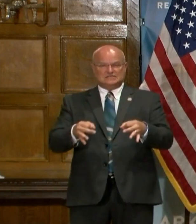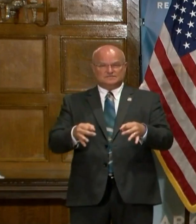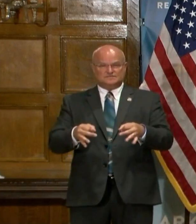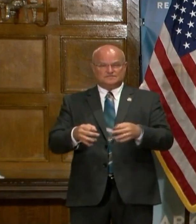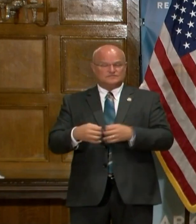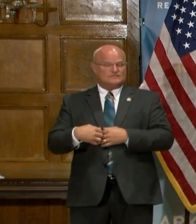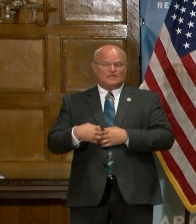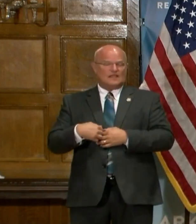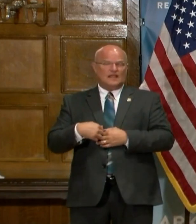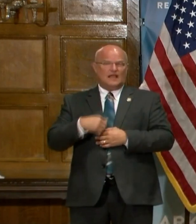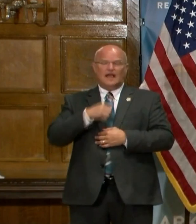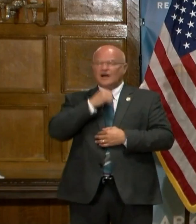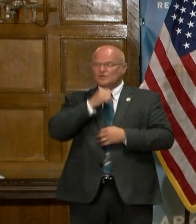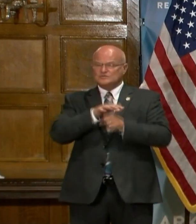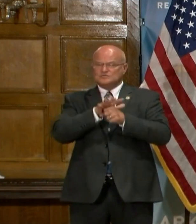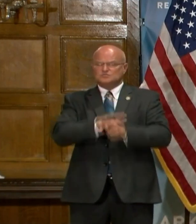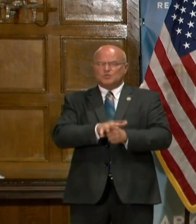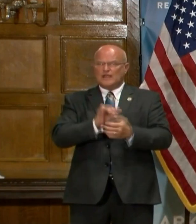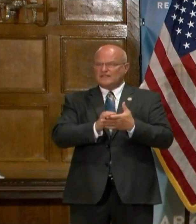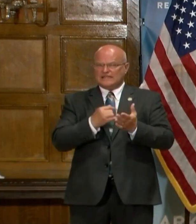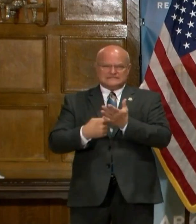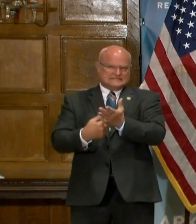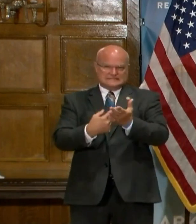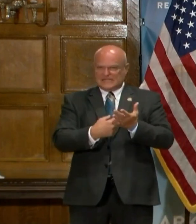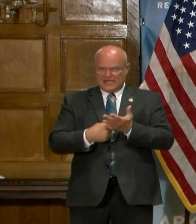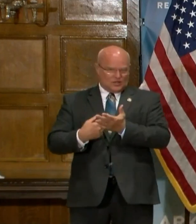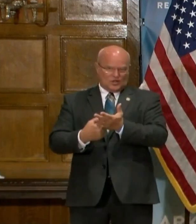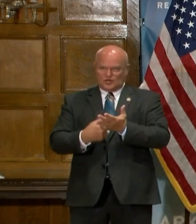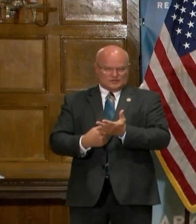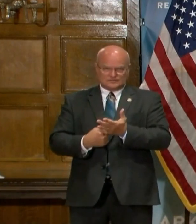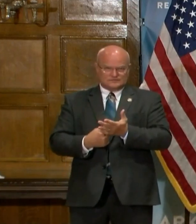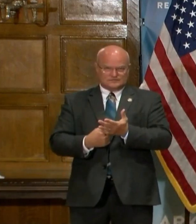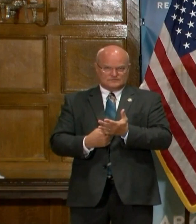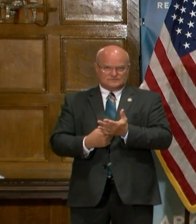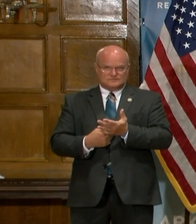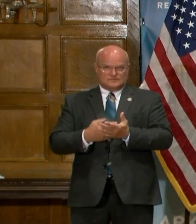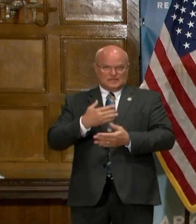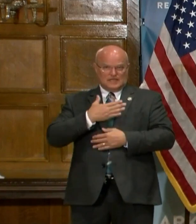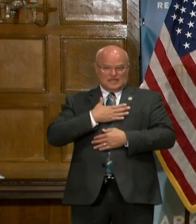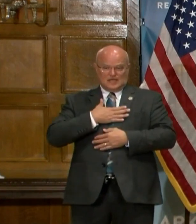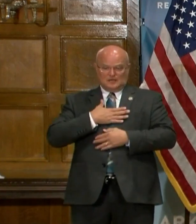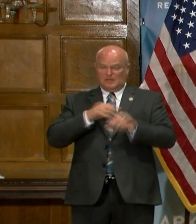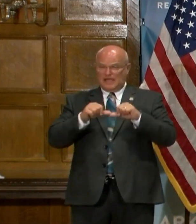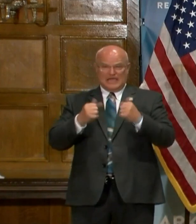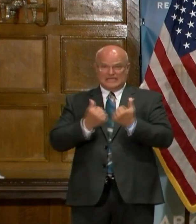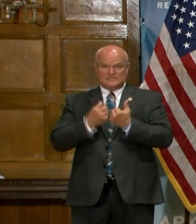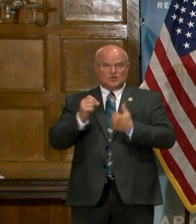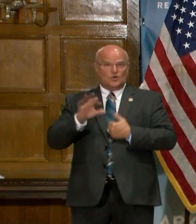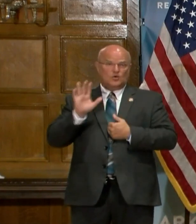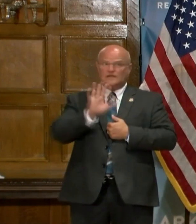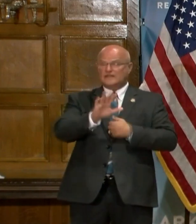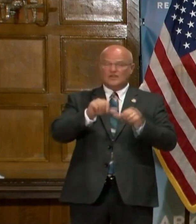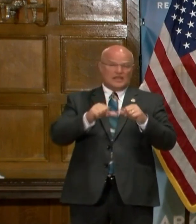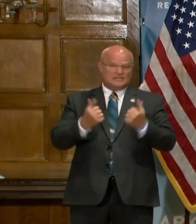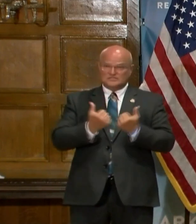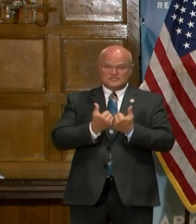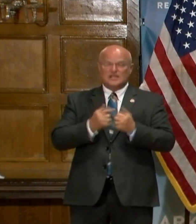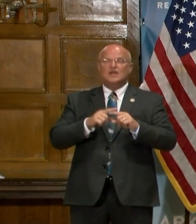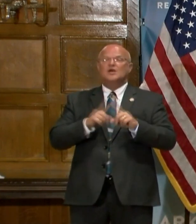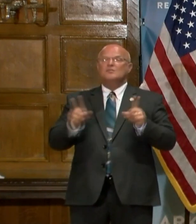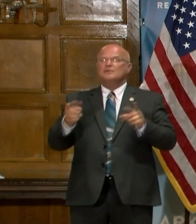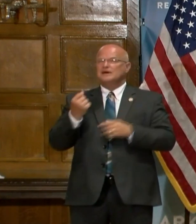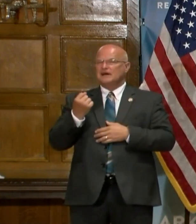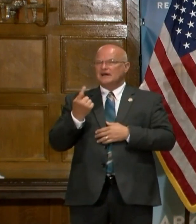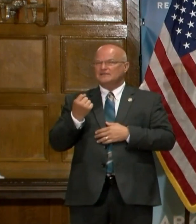I wouldn't want to suppress that kind of dialogue in my agency or in theirs, but